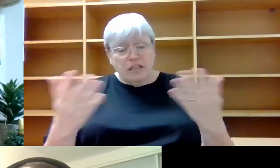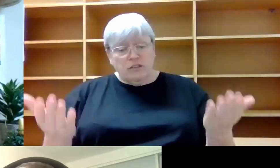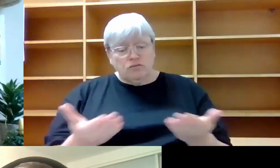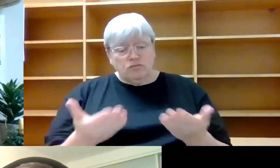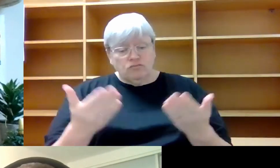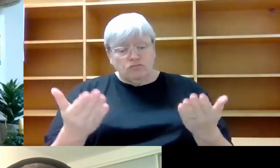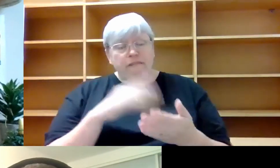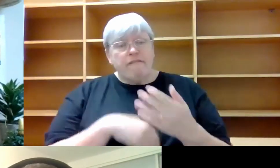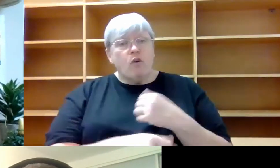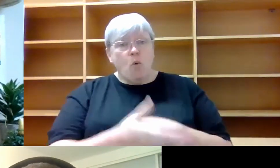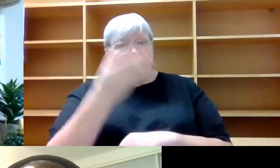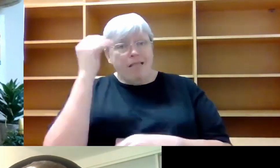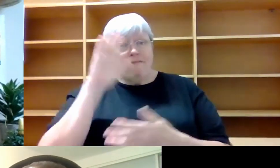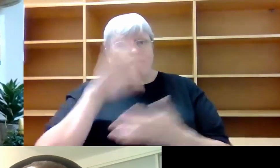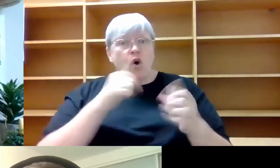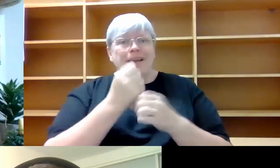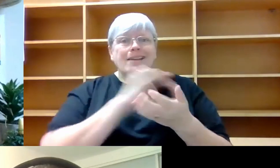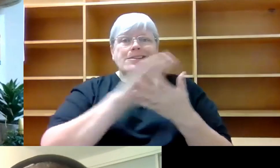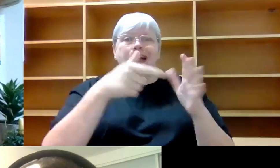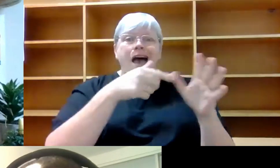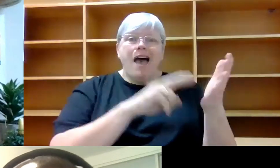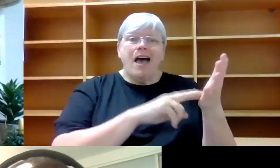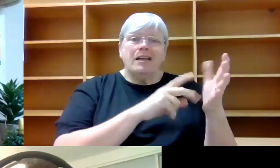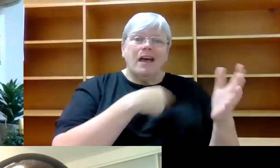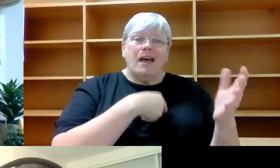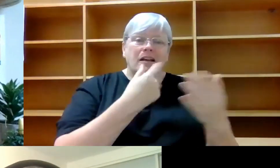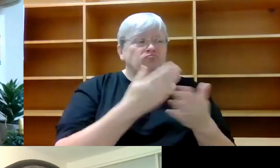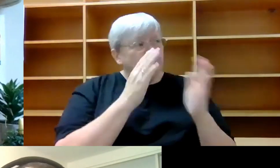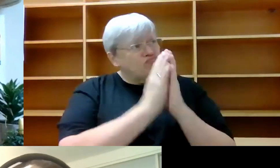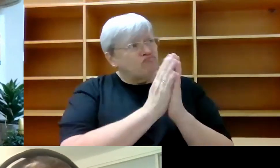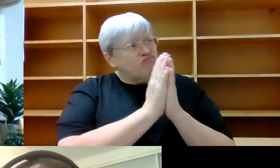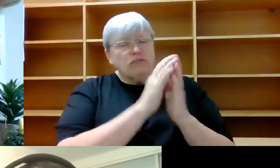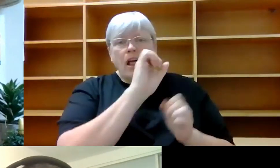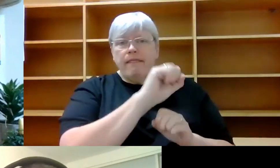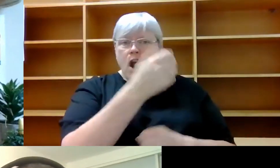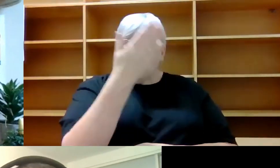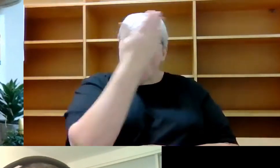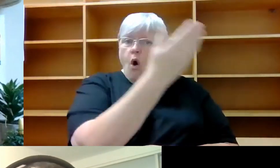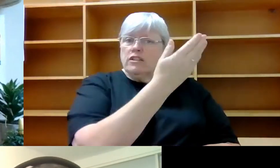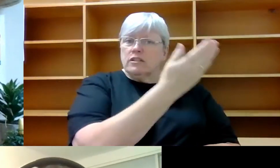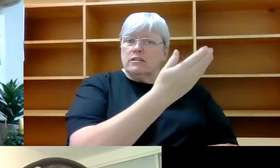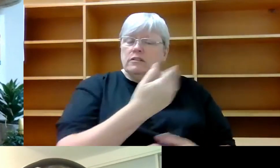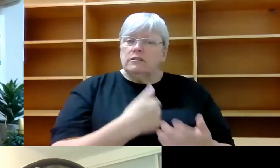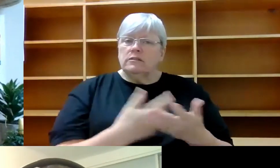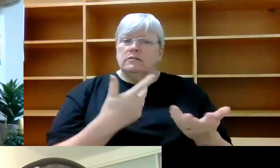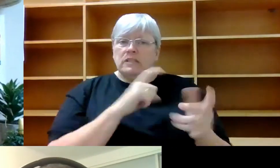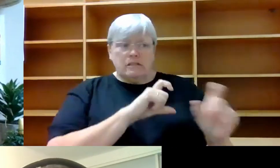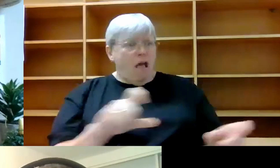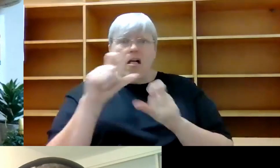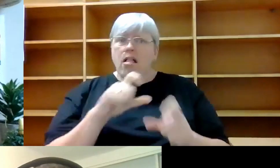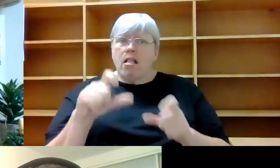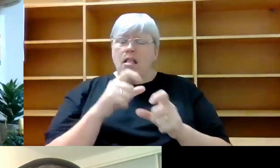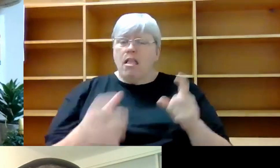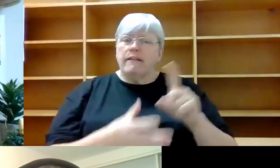and the gods that they used to pray to in Ghana, or still do in some ways. And I found out that it was